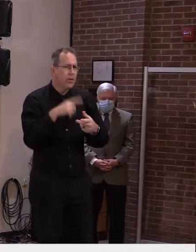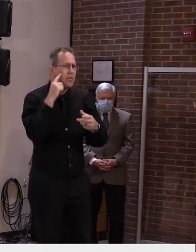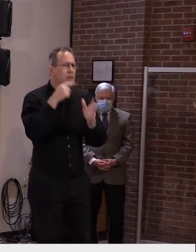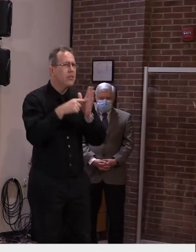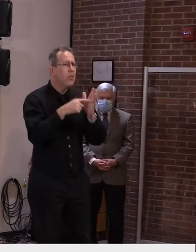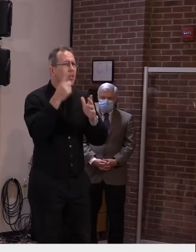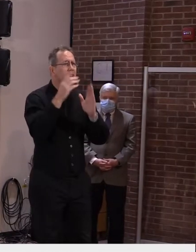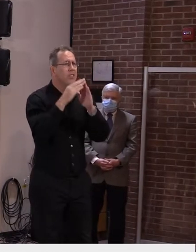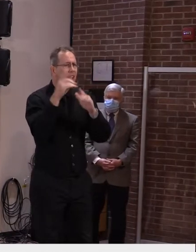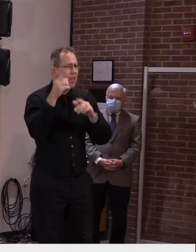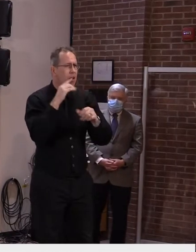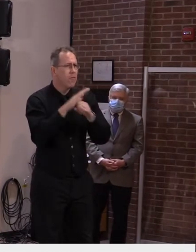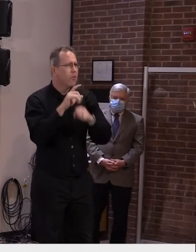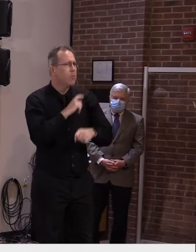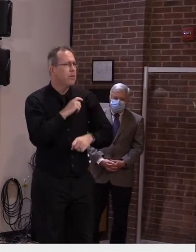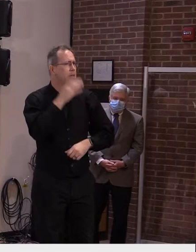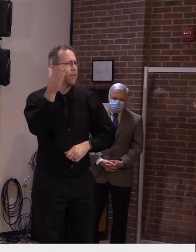highway.